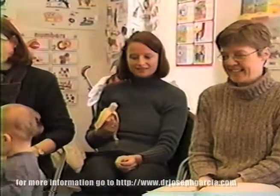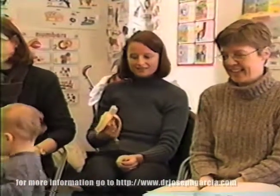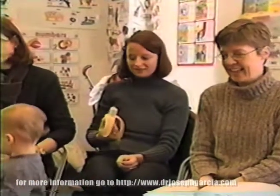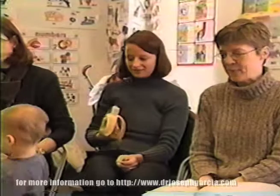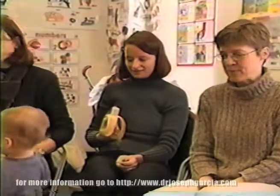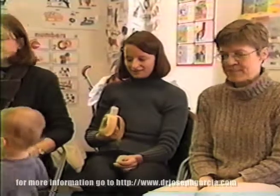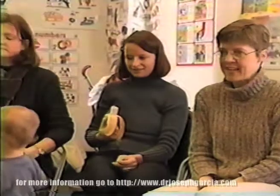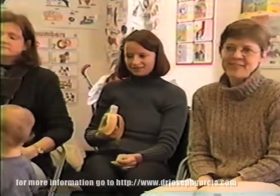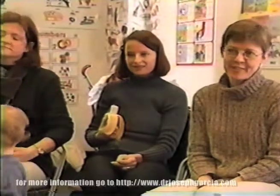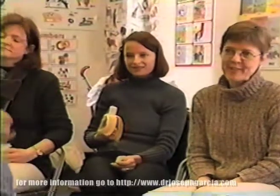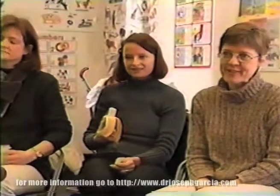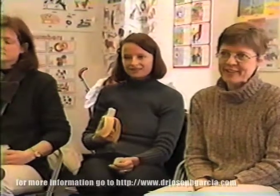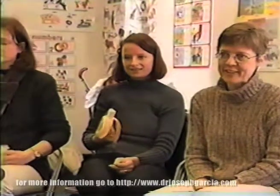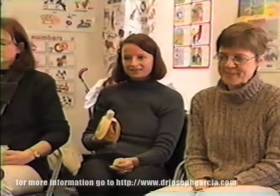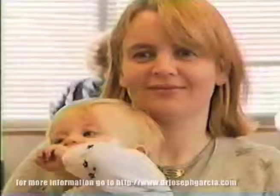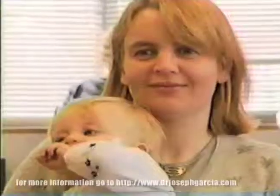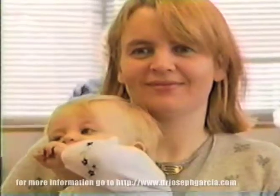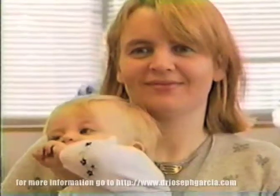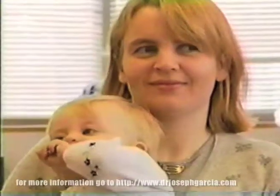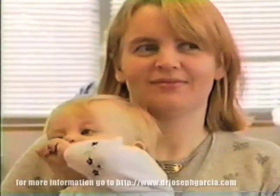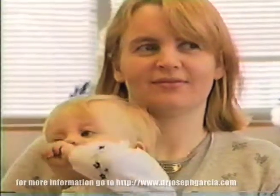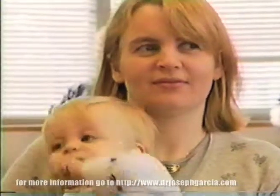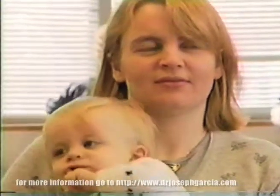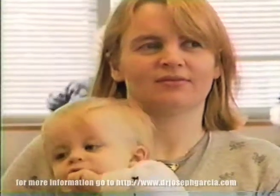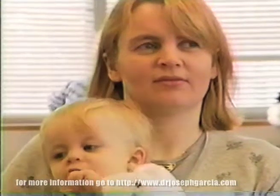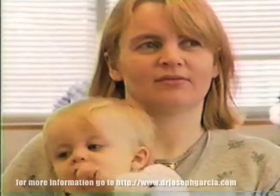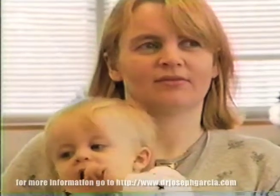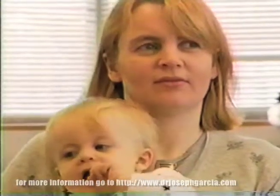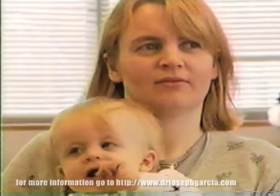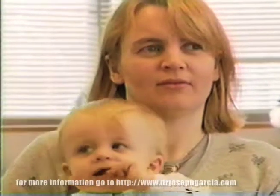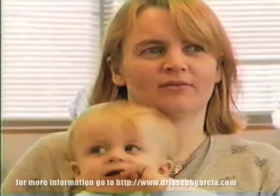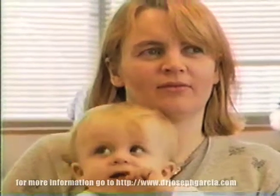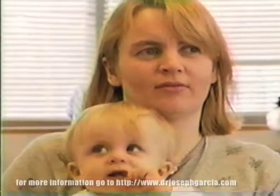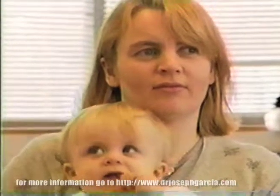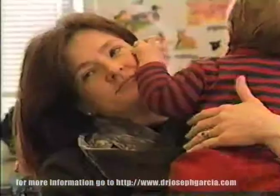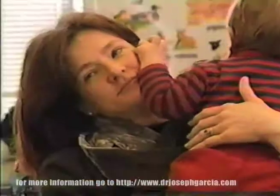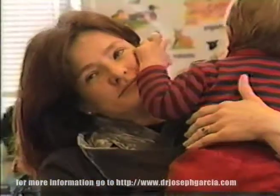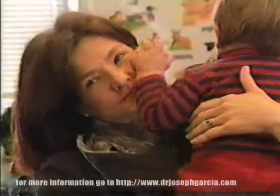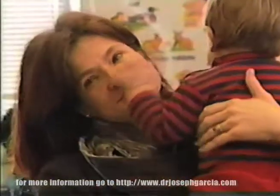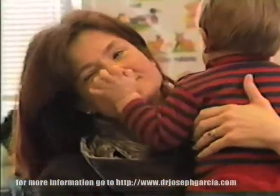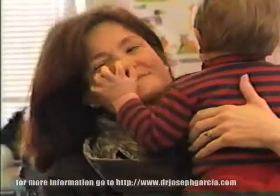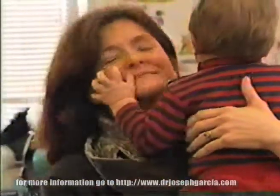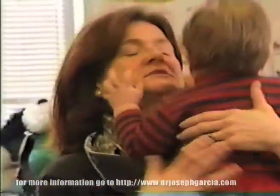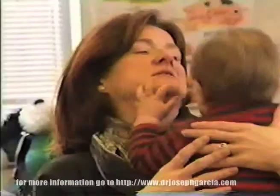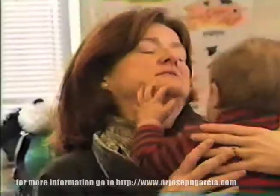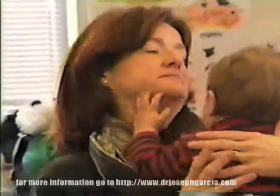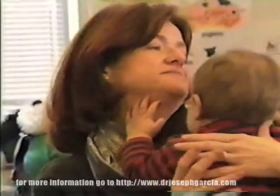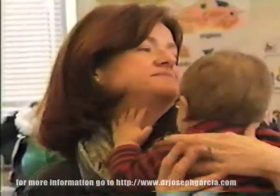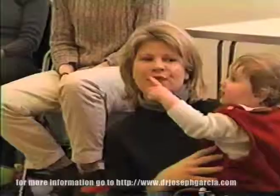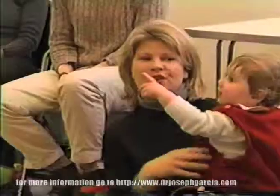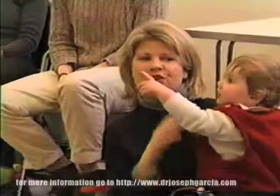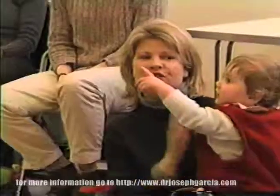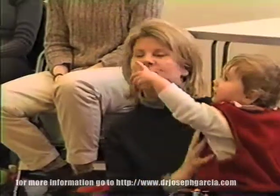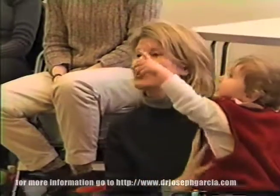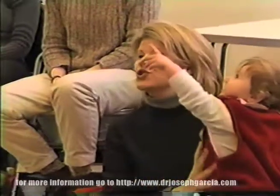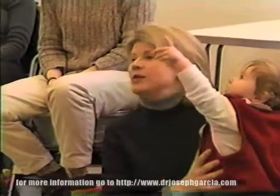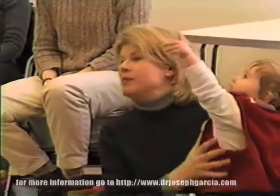it captures his attention, which is good. It does require patience, huge amounts of patience. If you've got a screaming baby